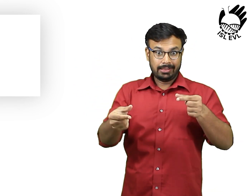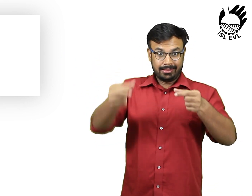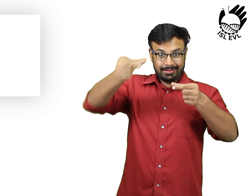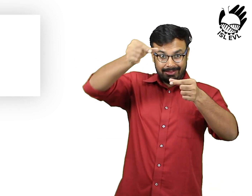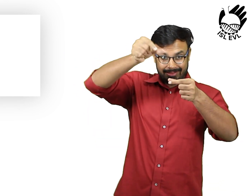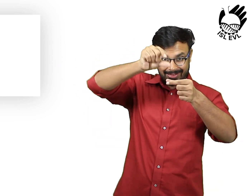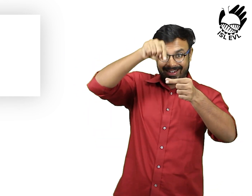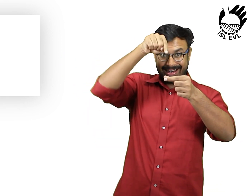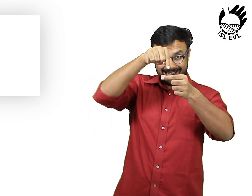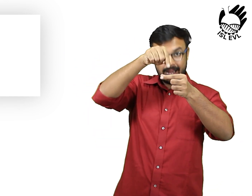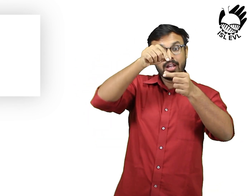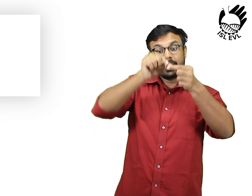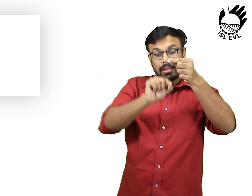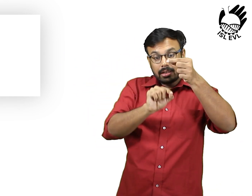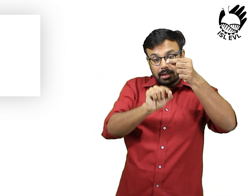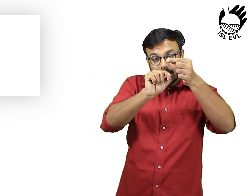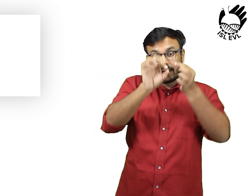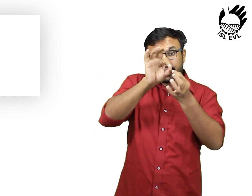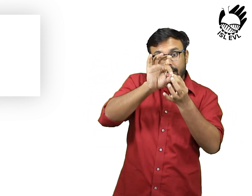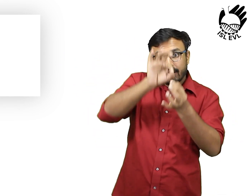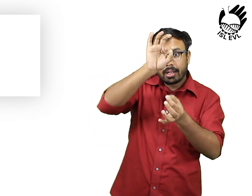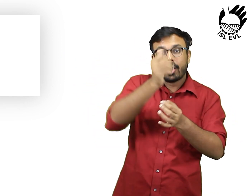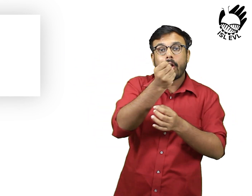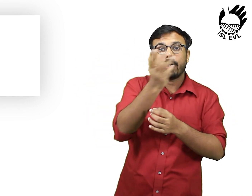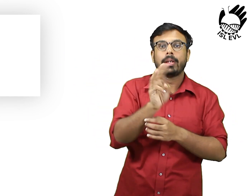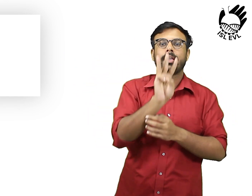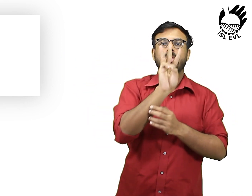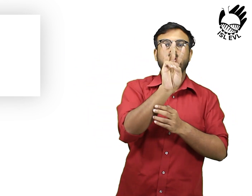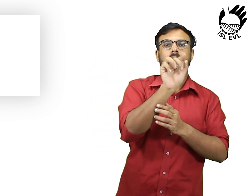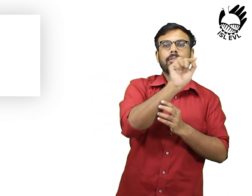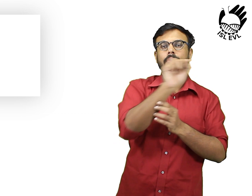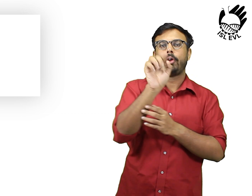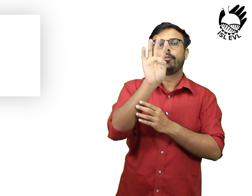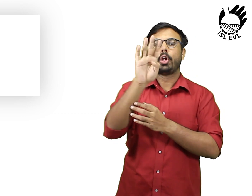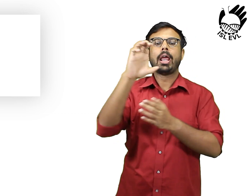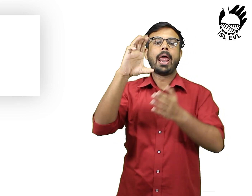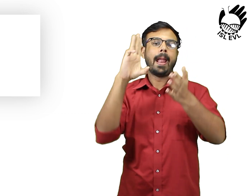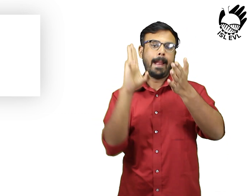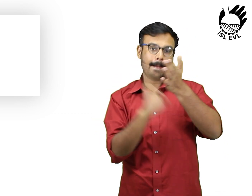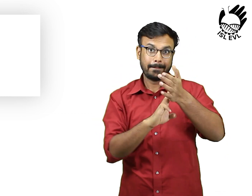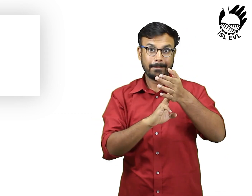Add diluted nitric acid to a depth of about 3 to 4 centimeters.